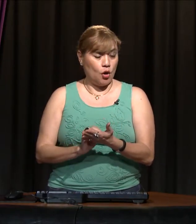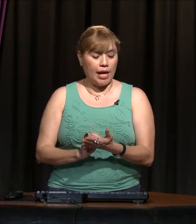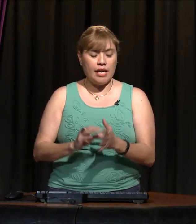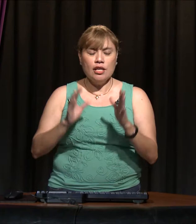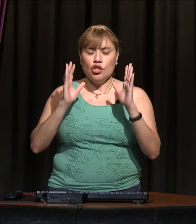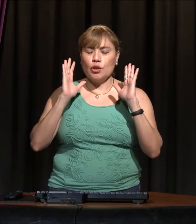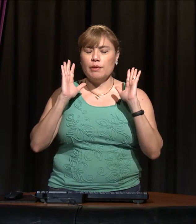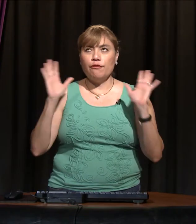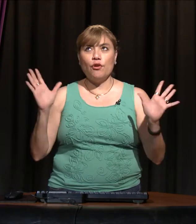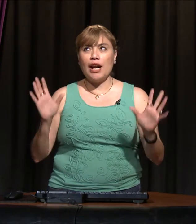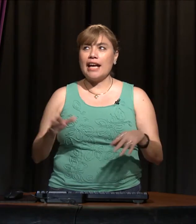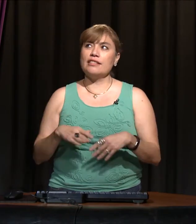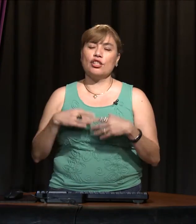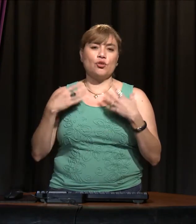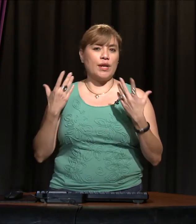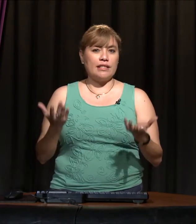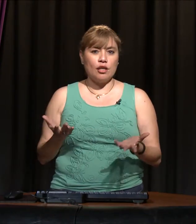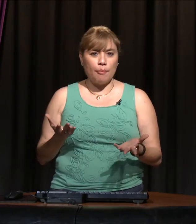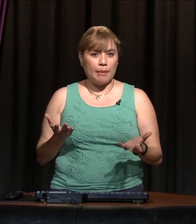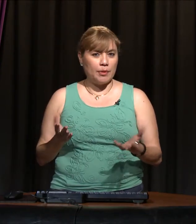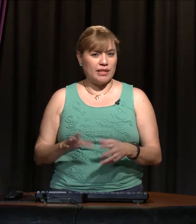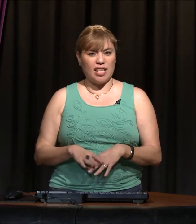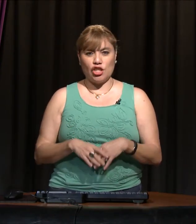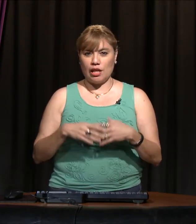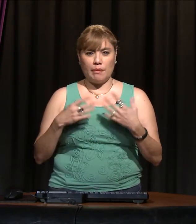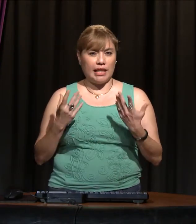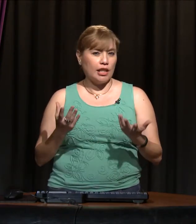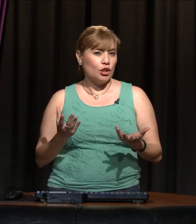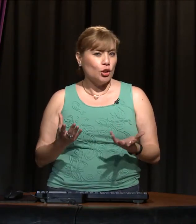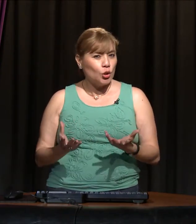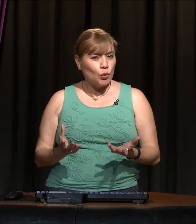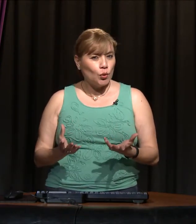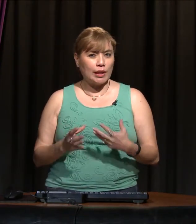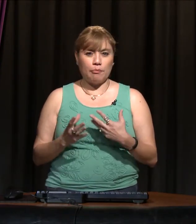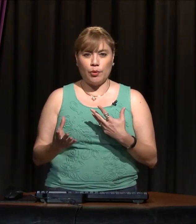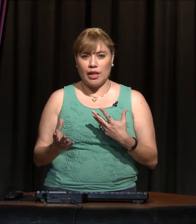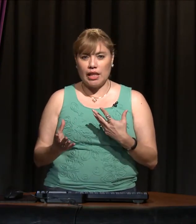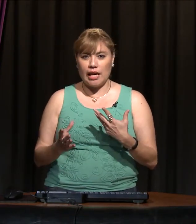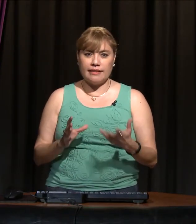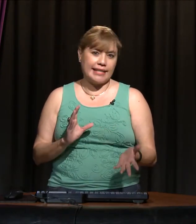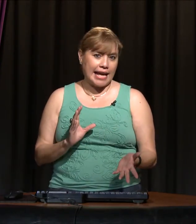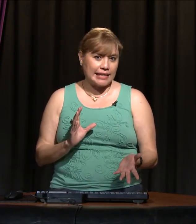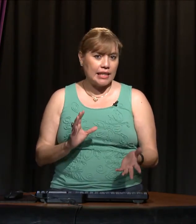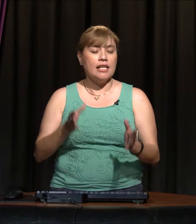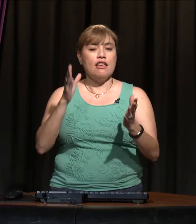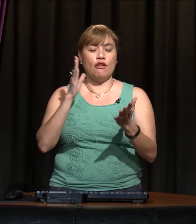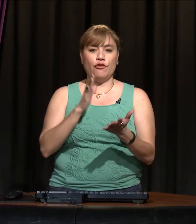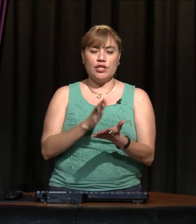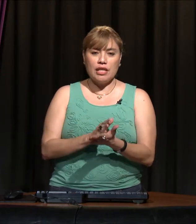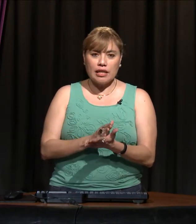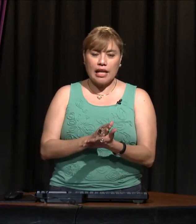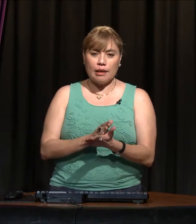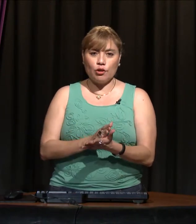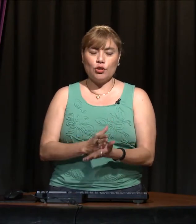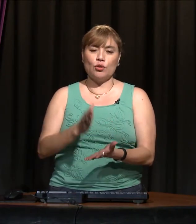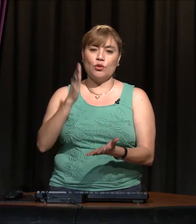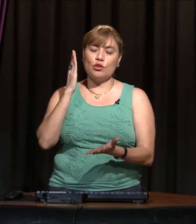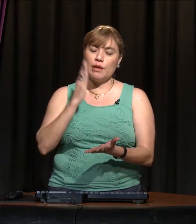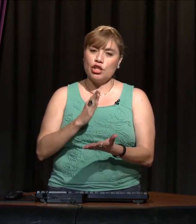Okay? So before I start dressing up my presentation and making it look cool and pretty and sassy, the first thing that I am going to do is to make